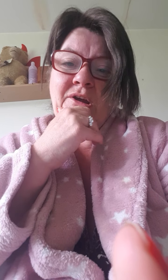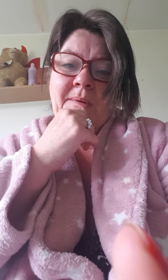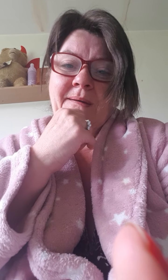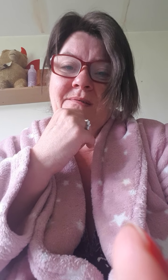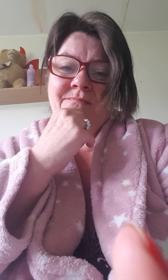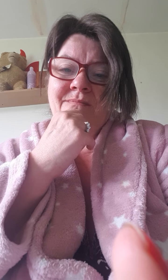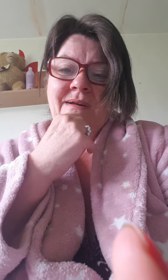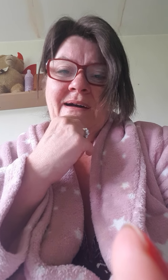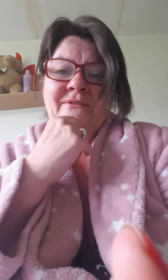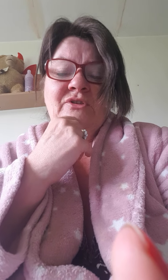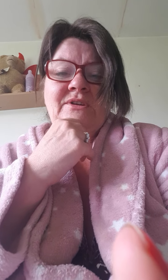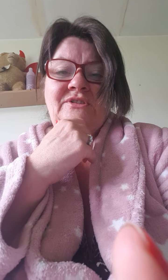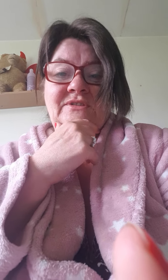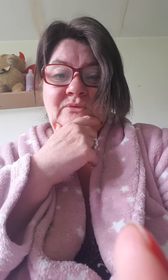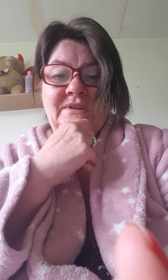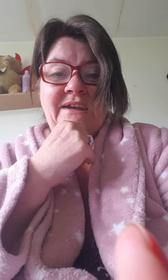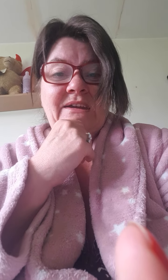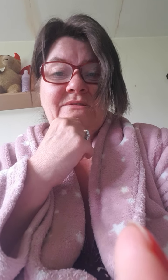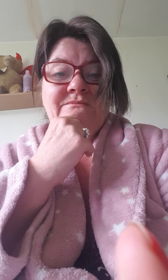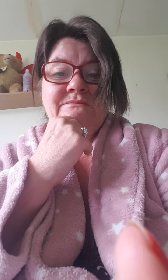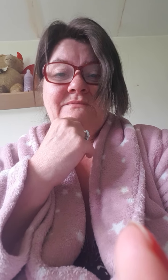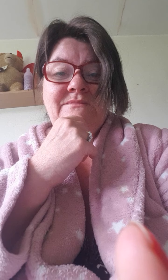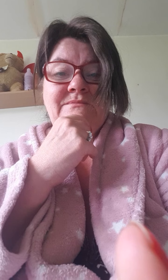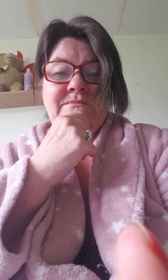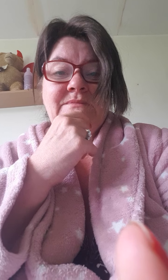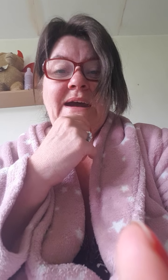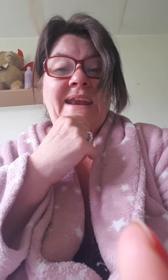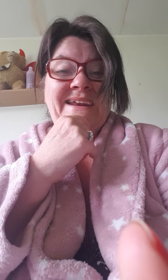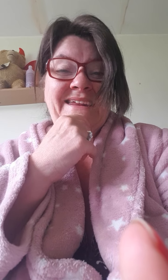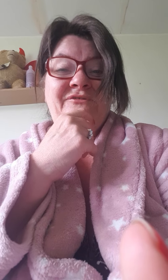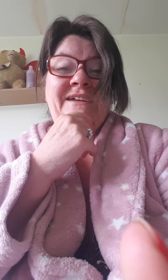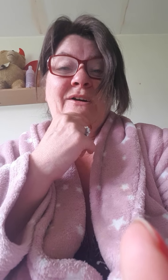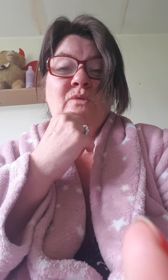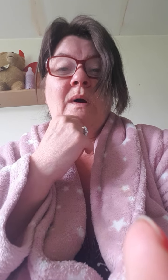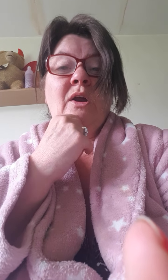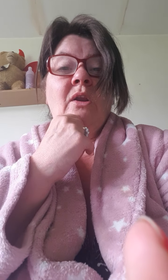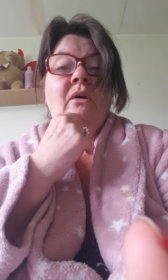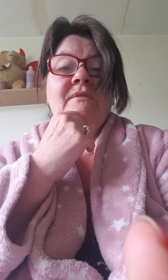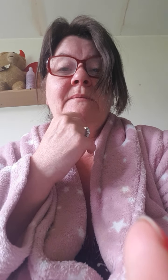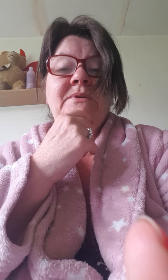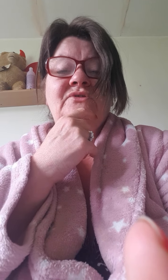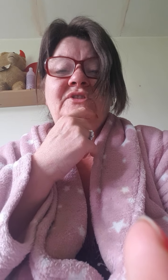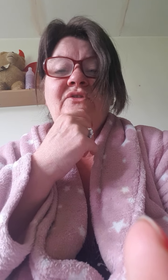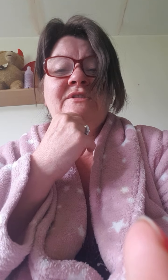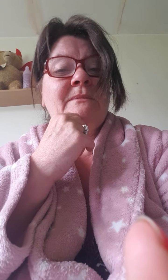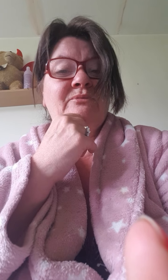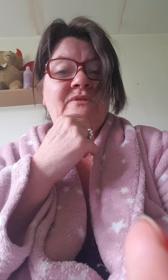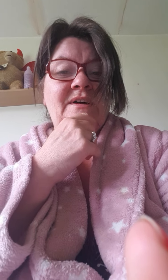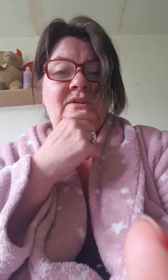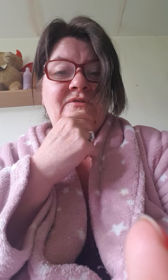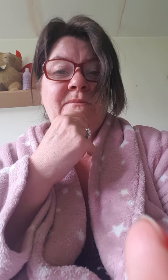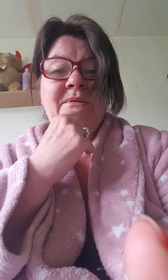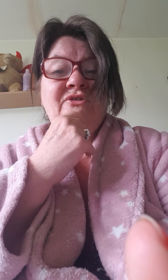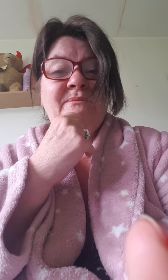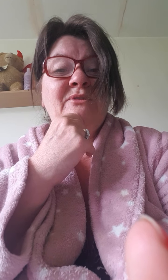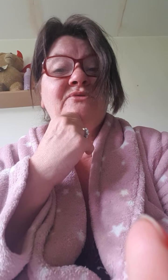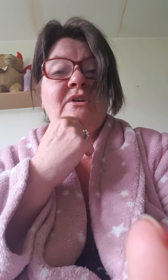it. I've known it since I was a kid. And I did forget quite a lot of it because I don't see my brother that often because I've been up to